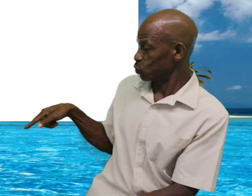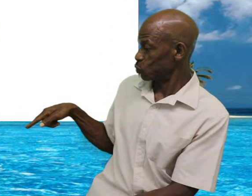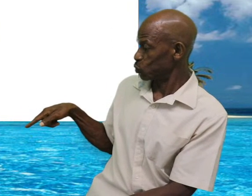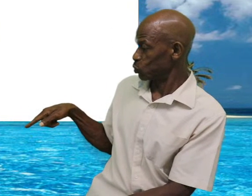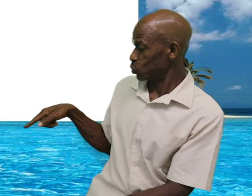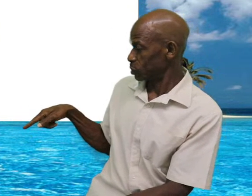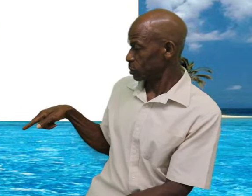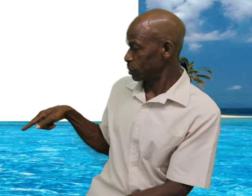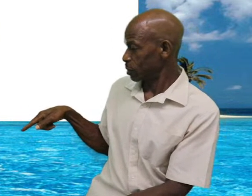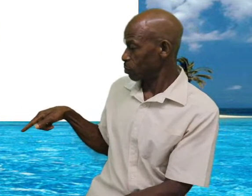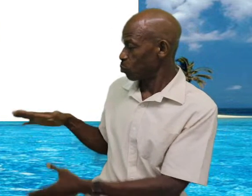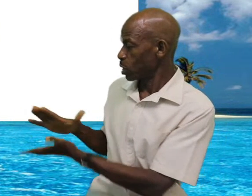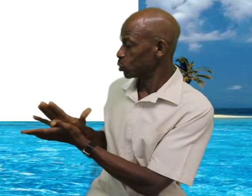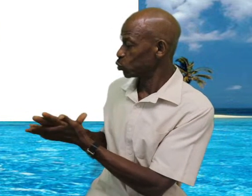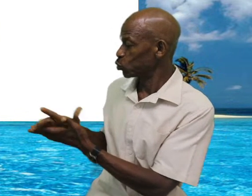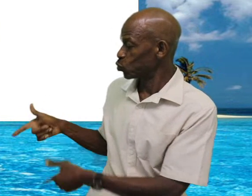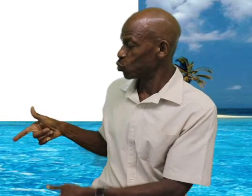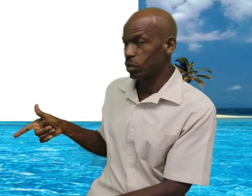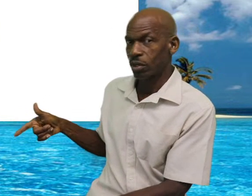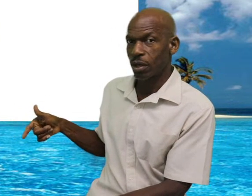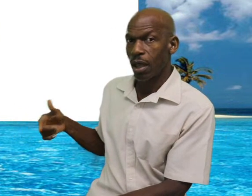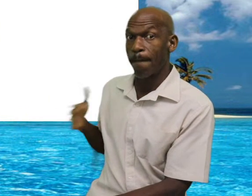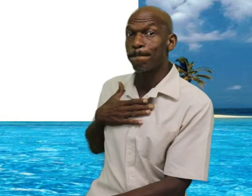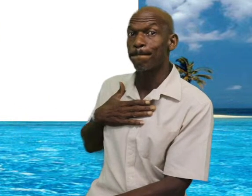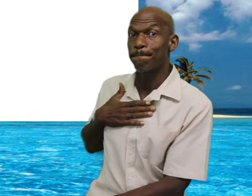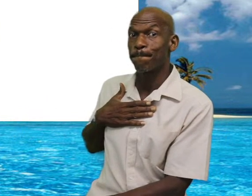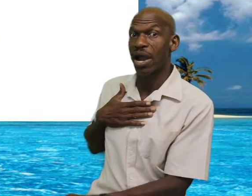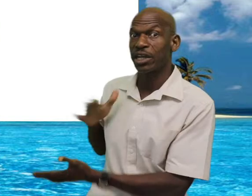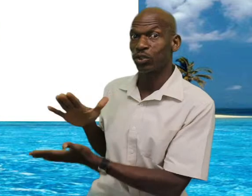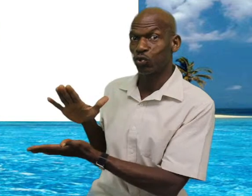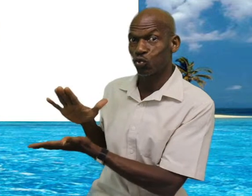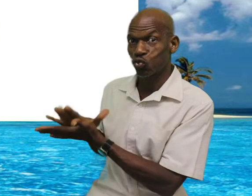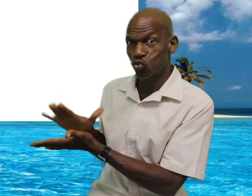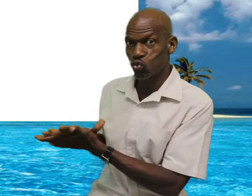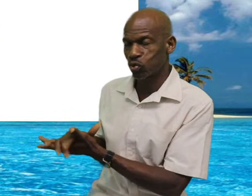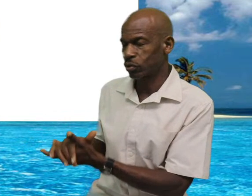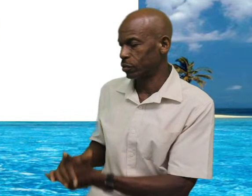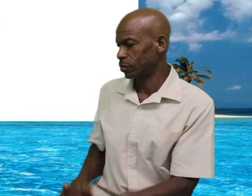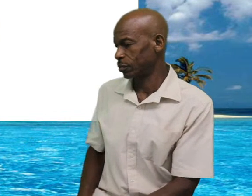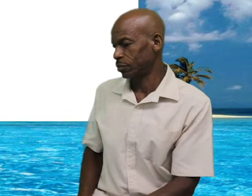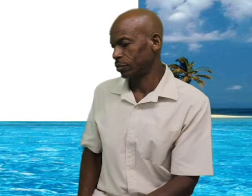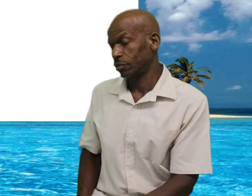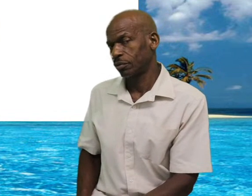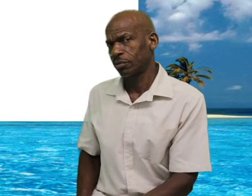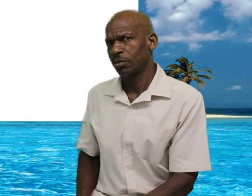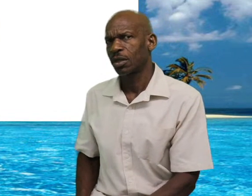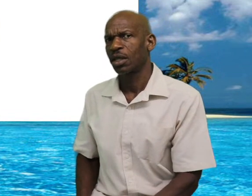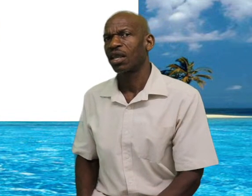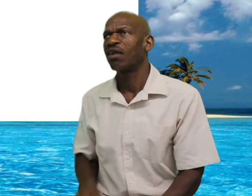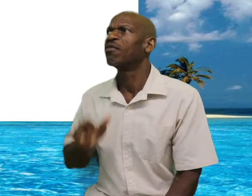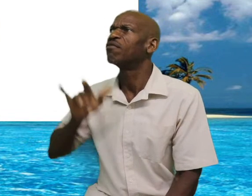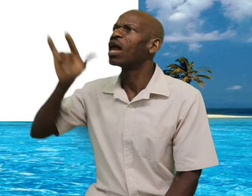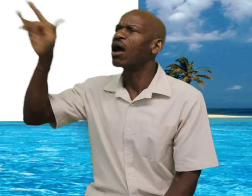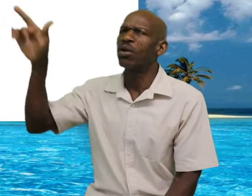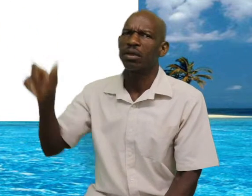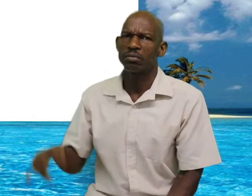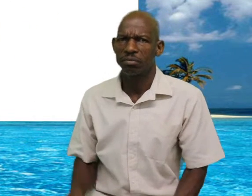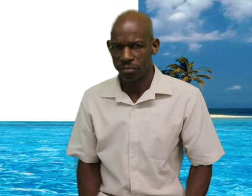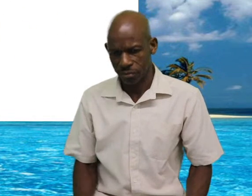Could be your country also, where you live. Where you live, and we know we live in